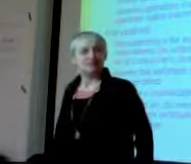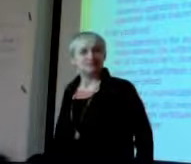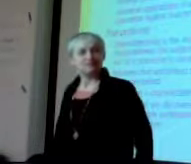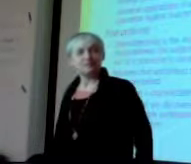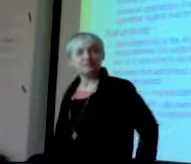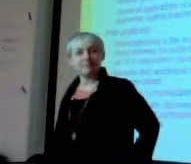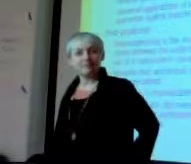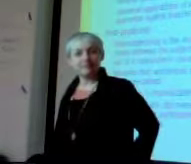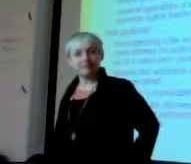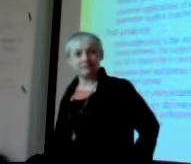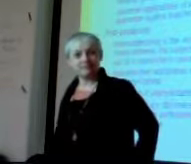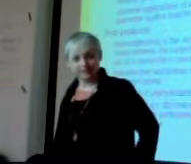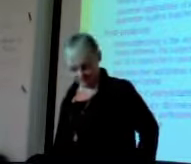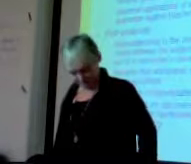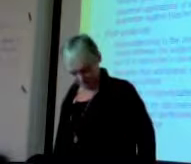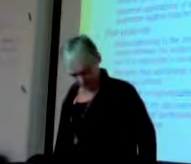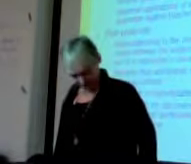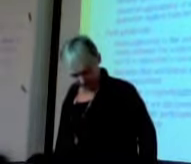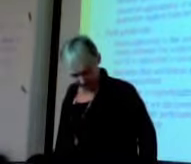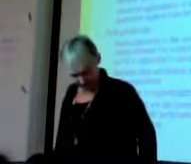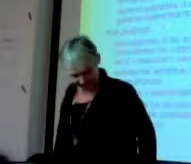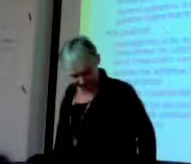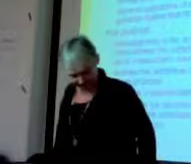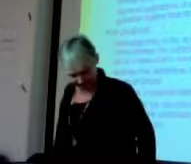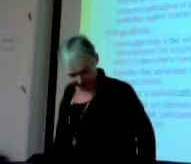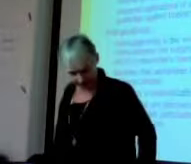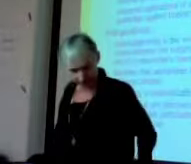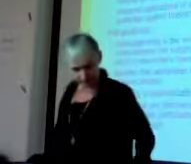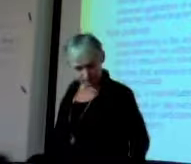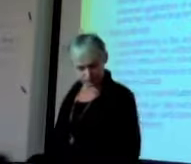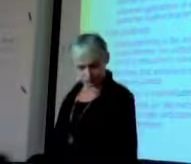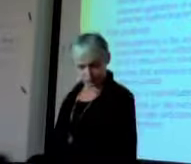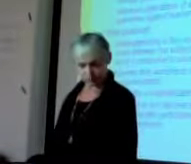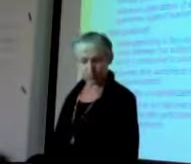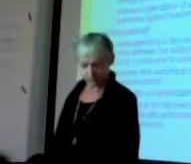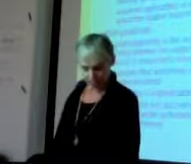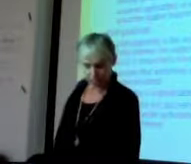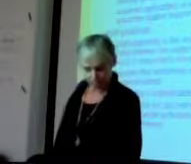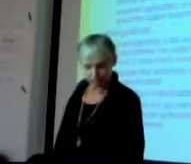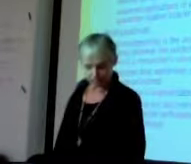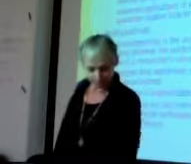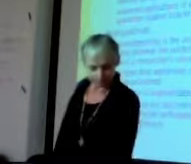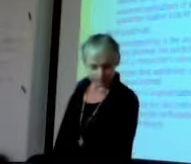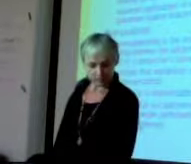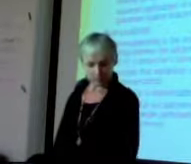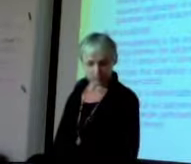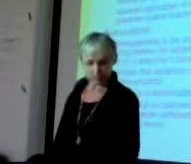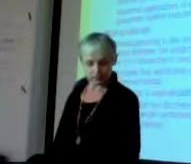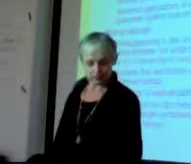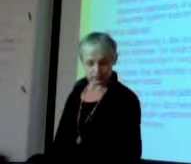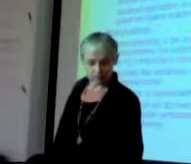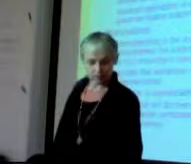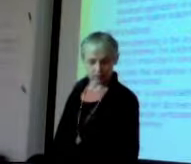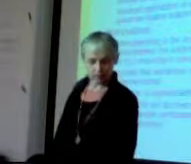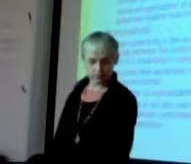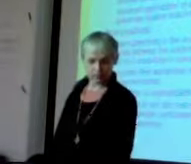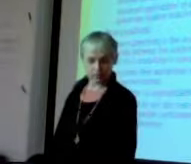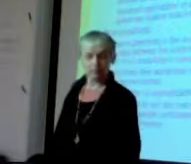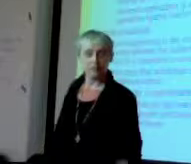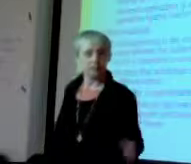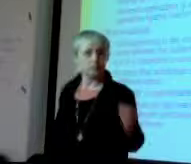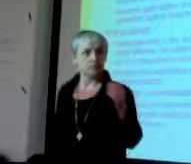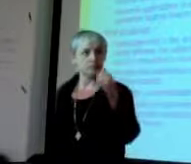Right? I think, and this is something that we've been kind of percolating on since September. So this is something that is familiar to you.